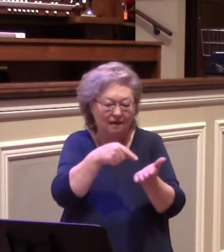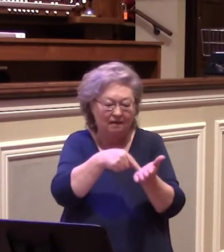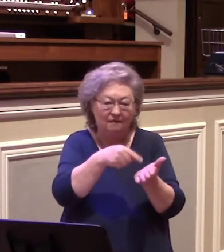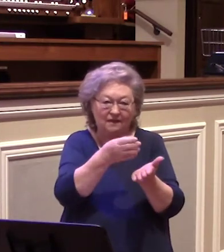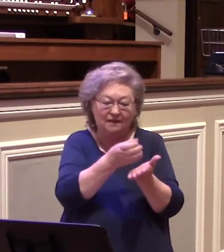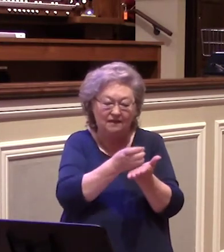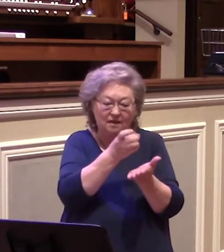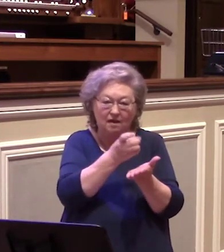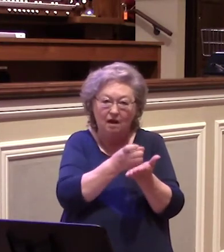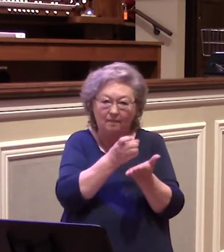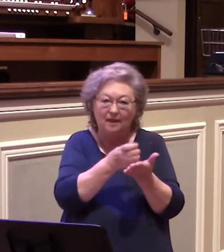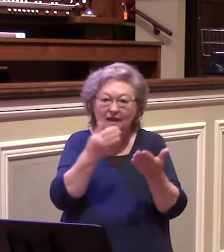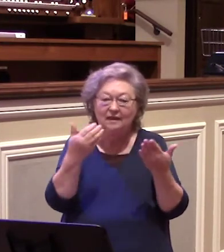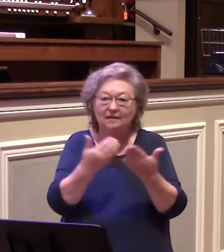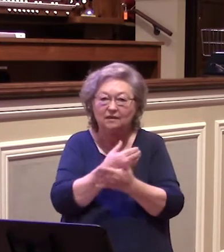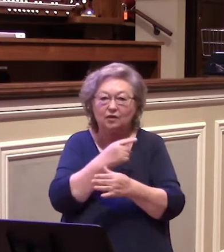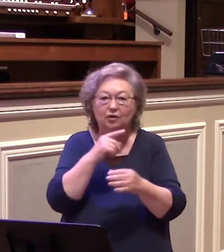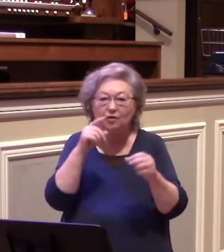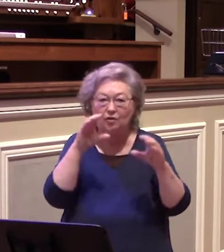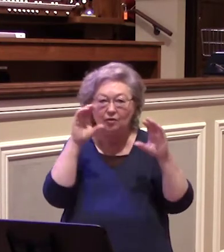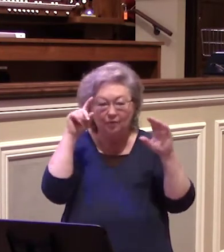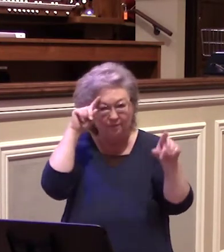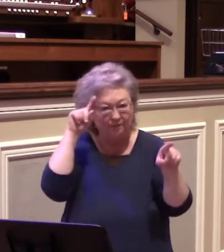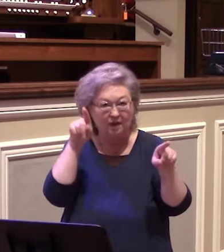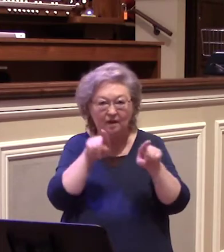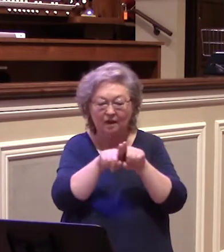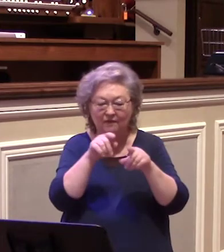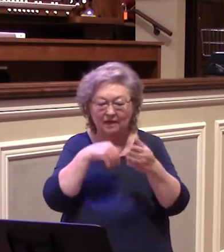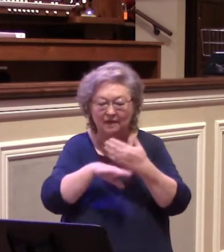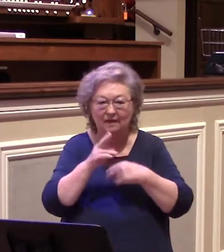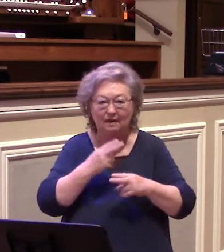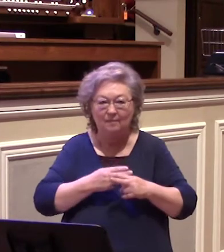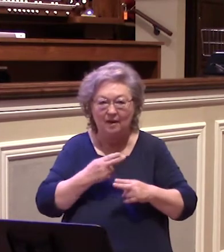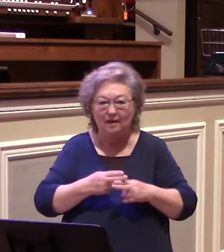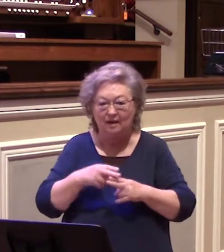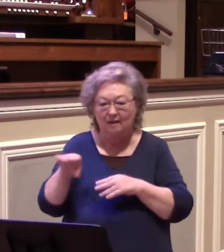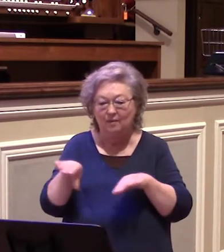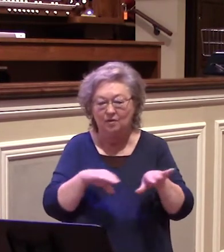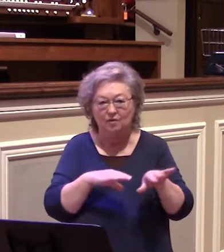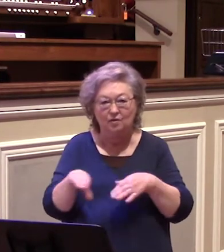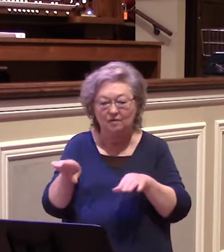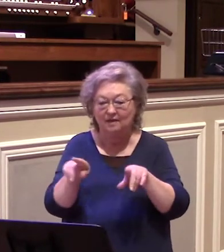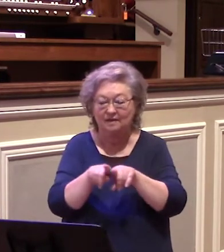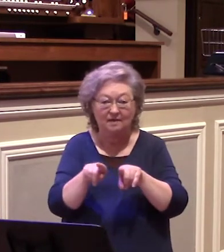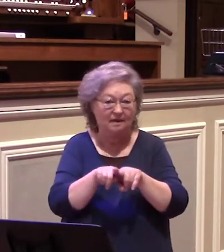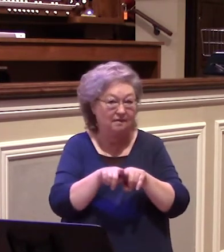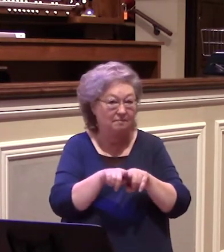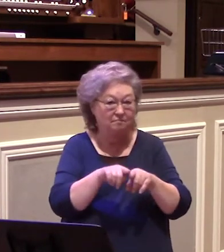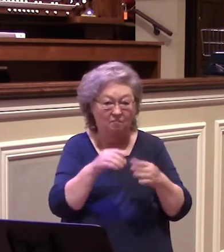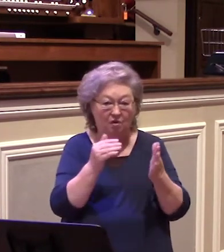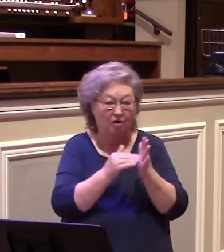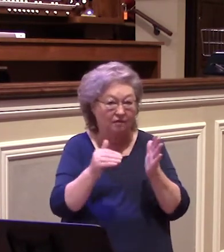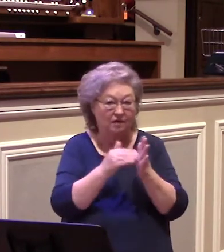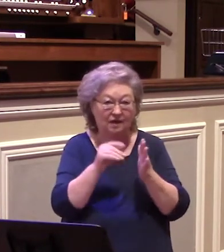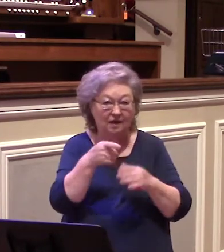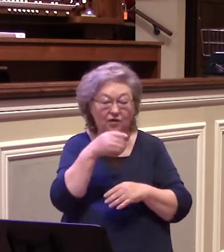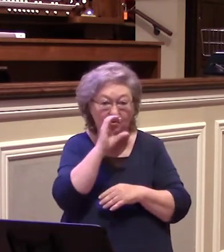new covenant in my blood. Do this as often as you drink it in remembrance of